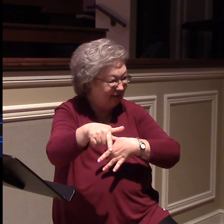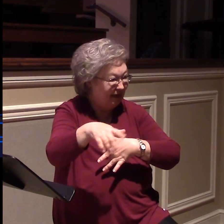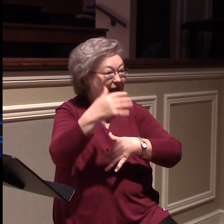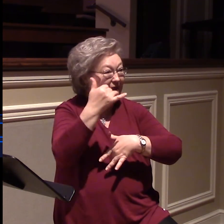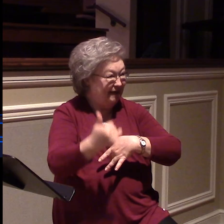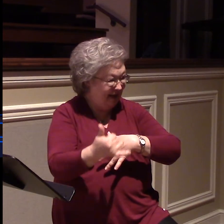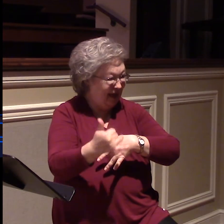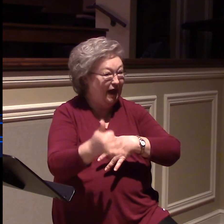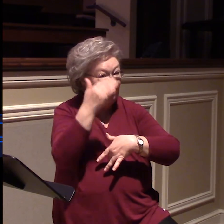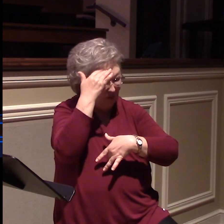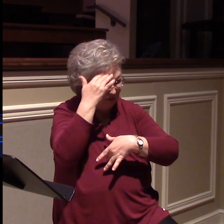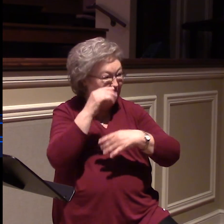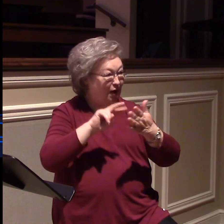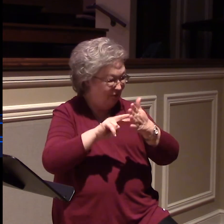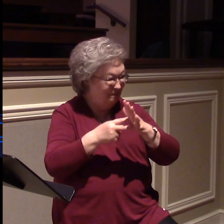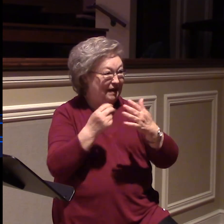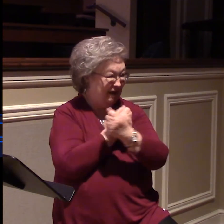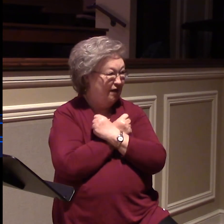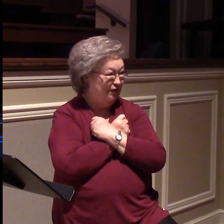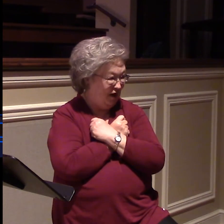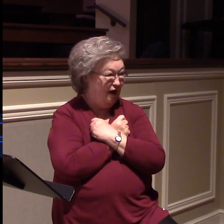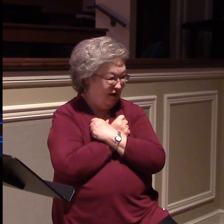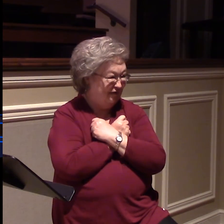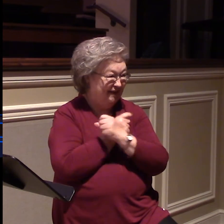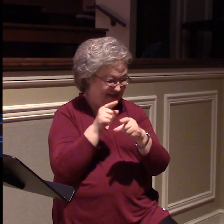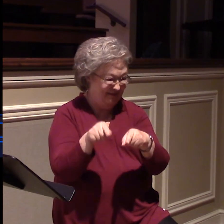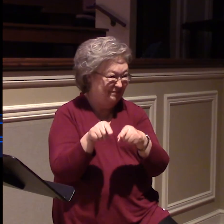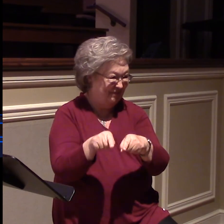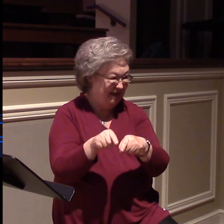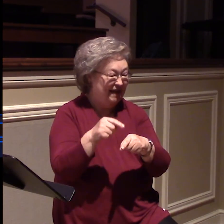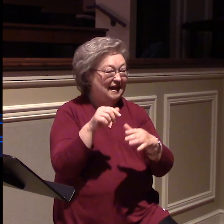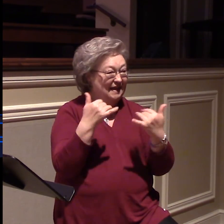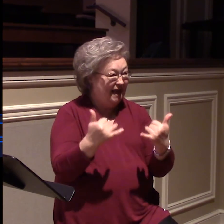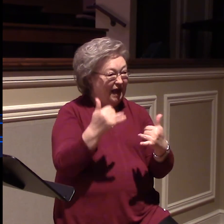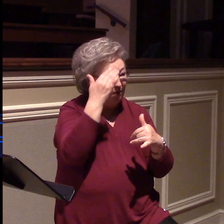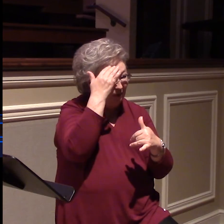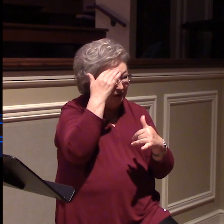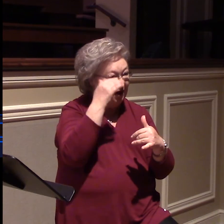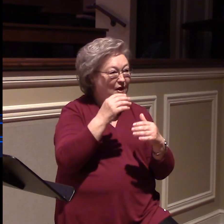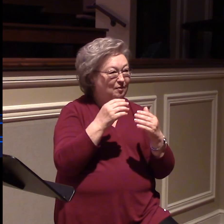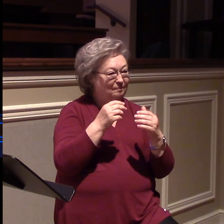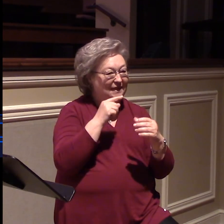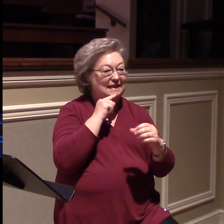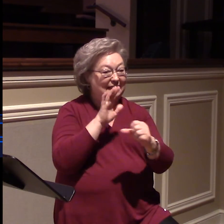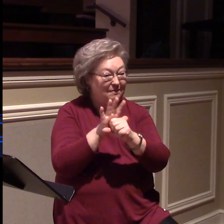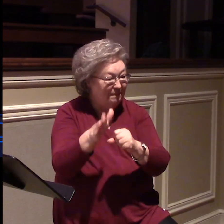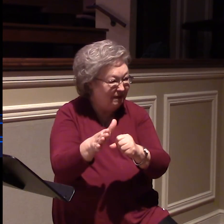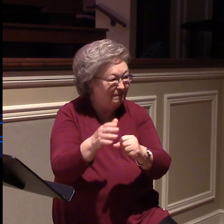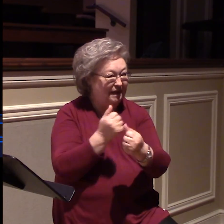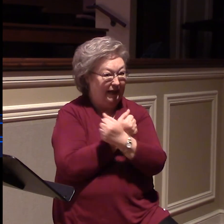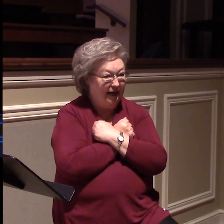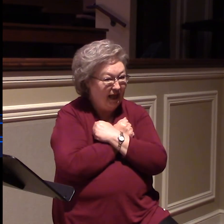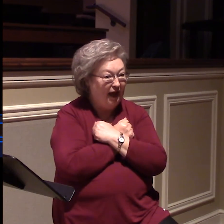Now we're going to find out what love is about. Now we're going to find out what commitment and relationship is about. In fact, here's the truth. You